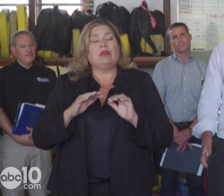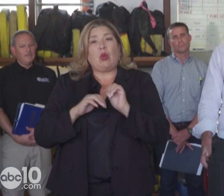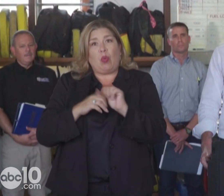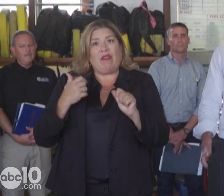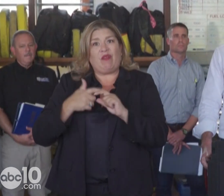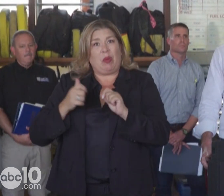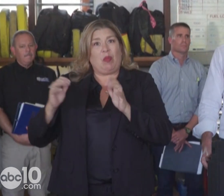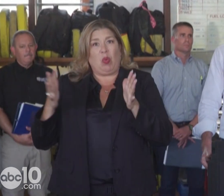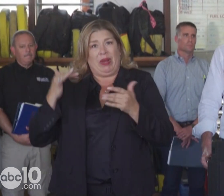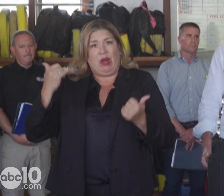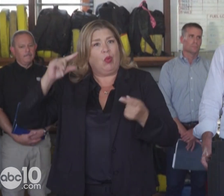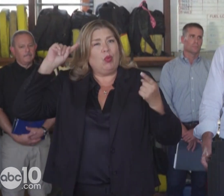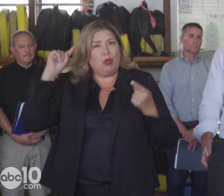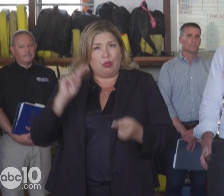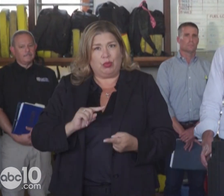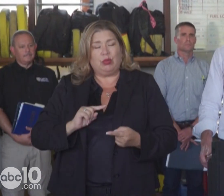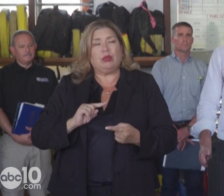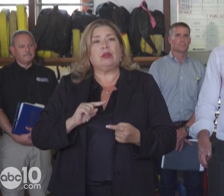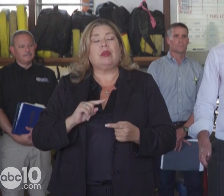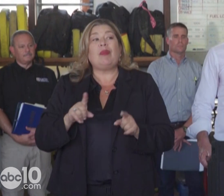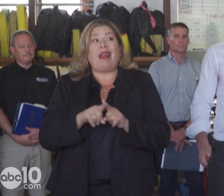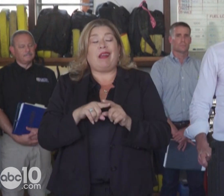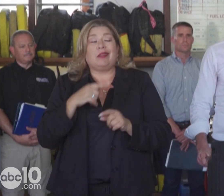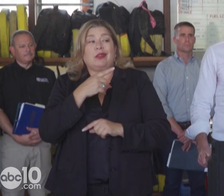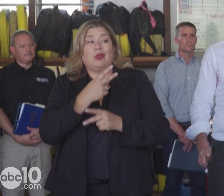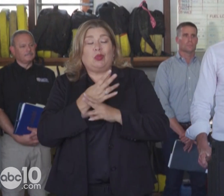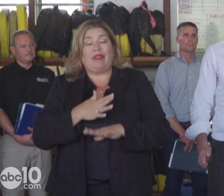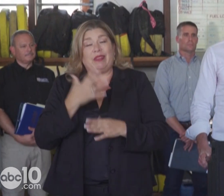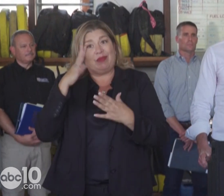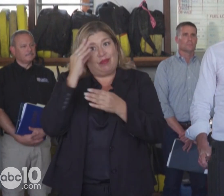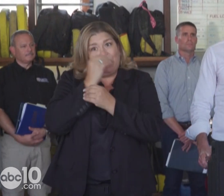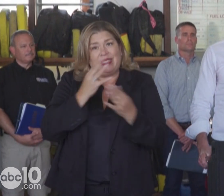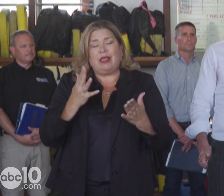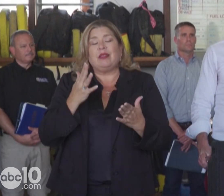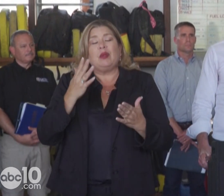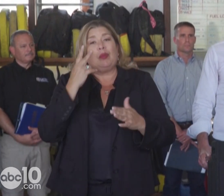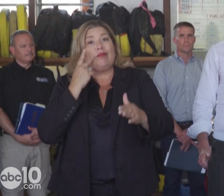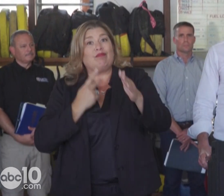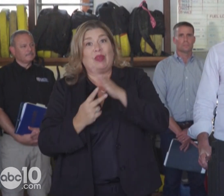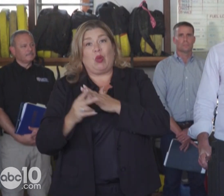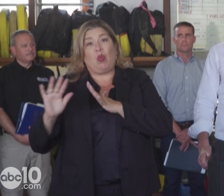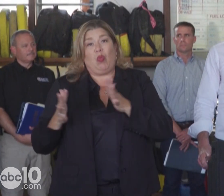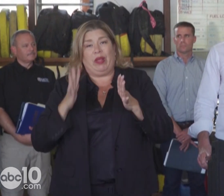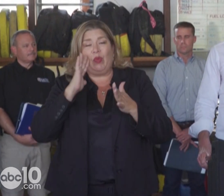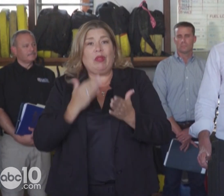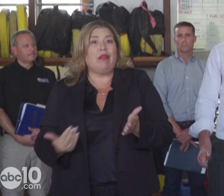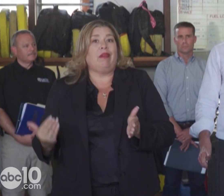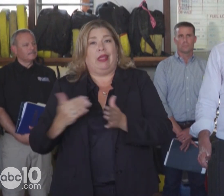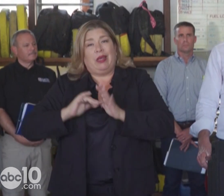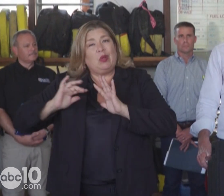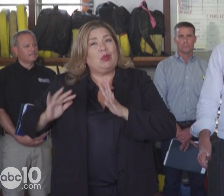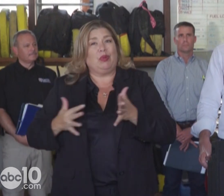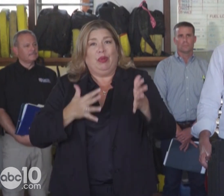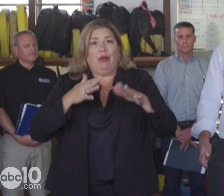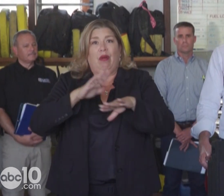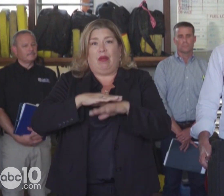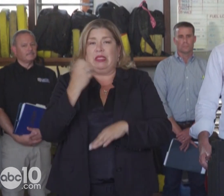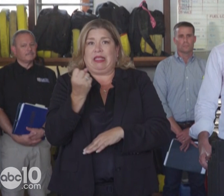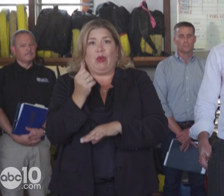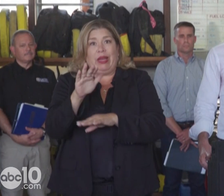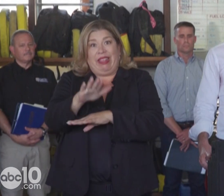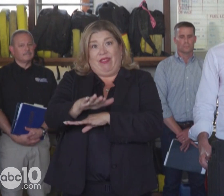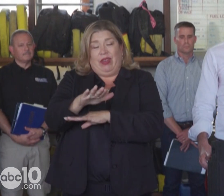the wind events, as the supervisor said, we're expecting those winds to whip back up on Saturday